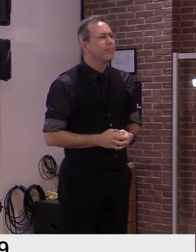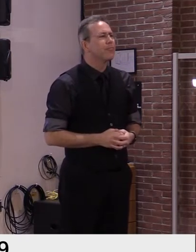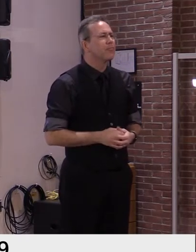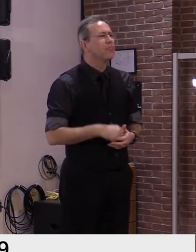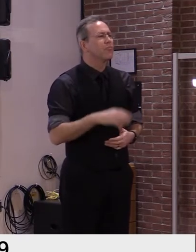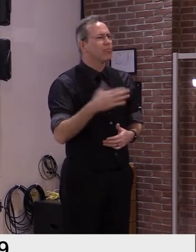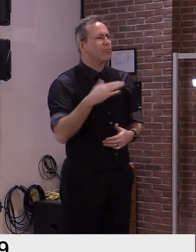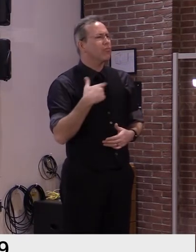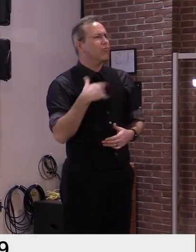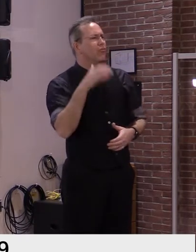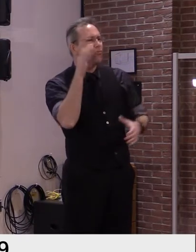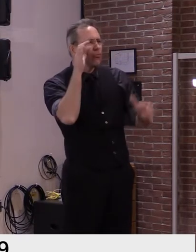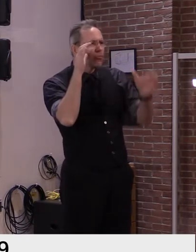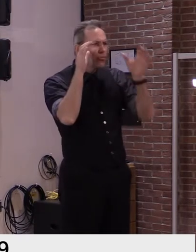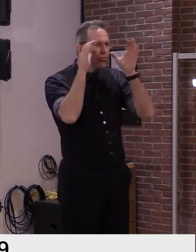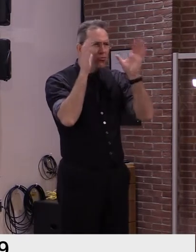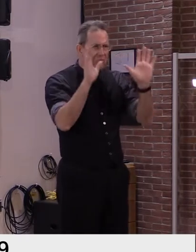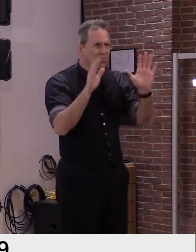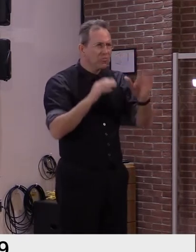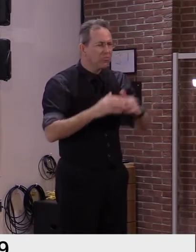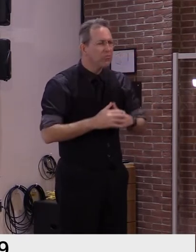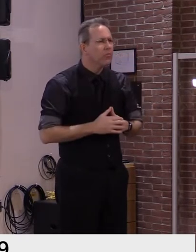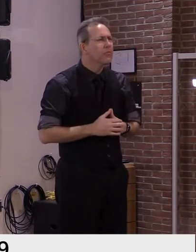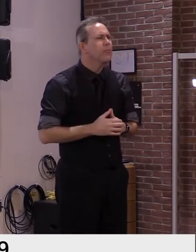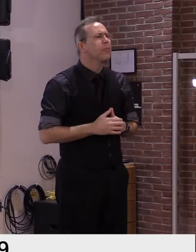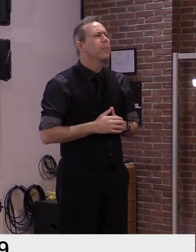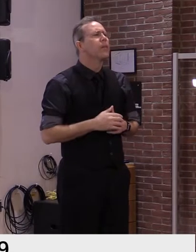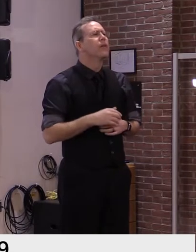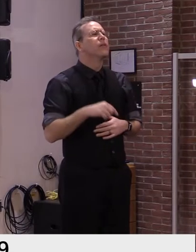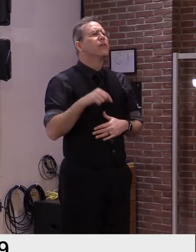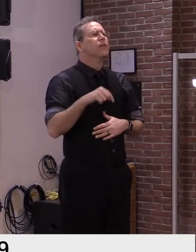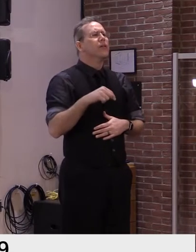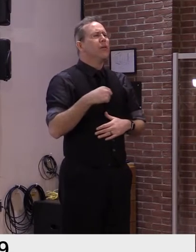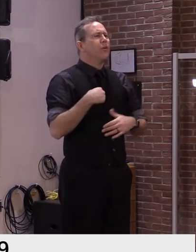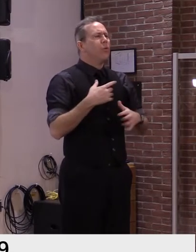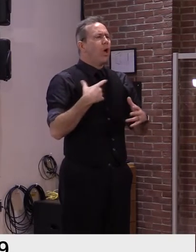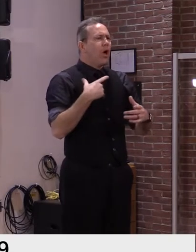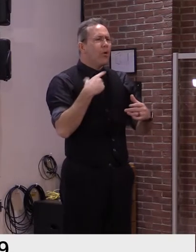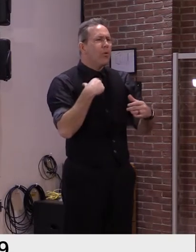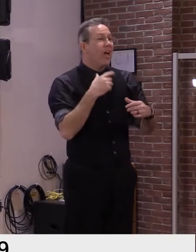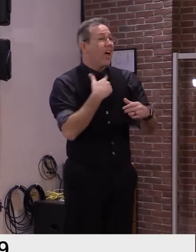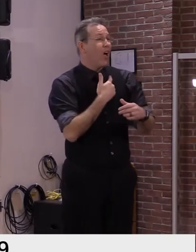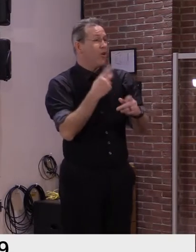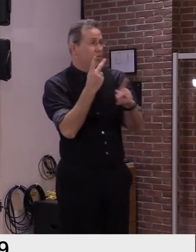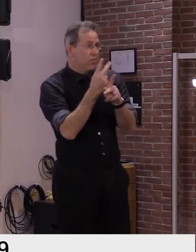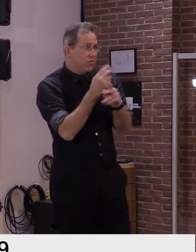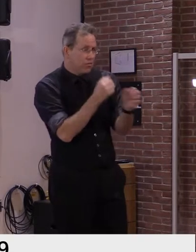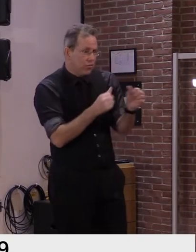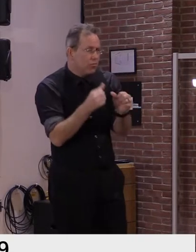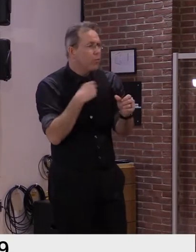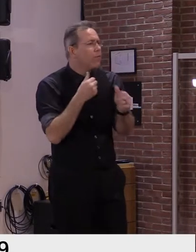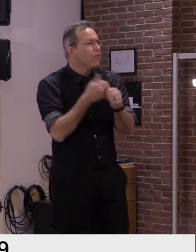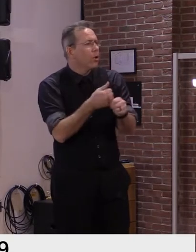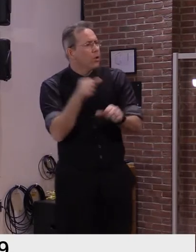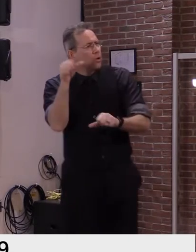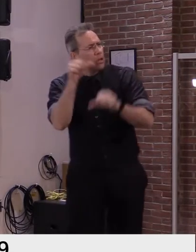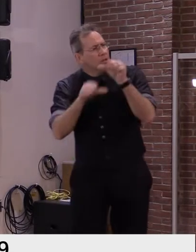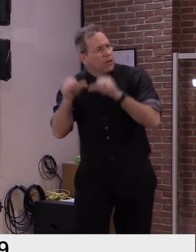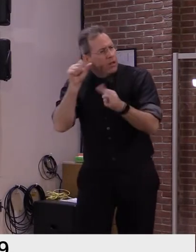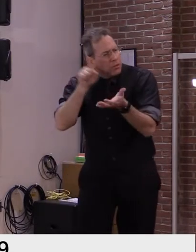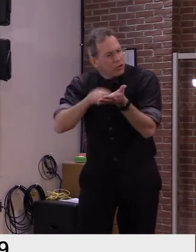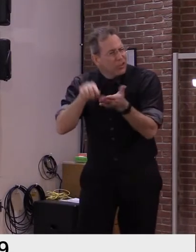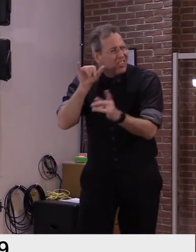strategy is directed by the data and science and grounded in a commitment to first protect the